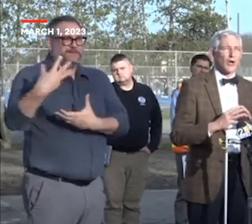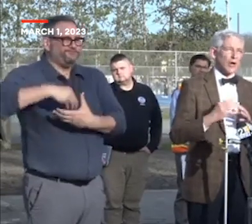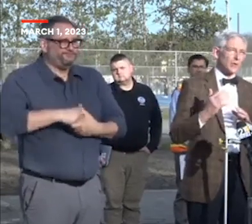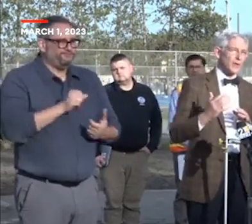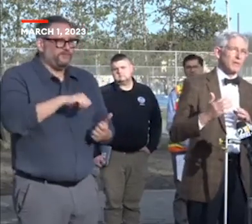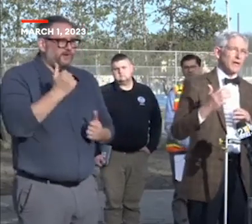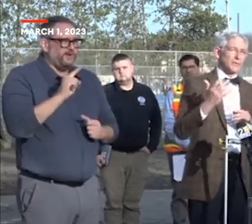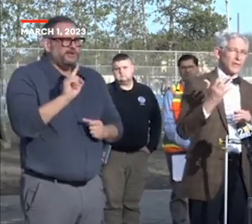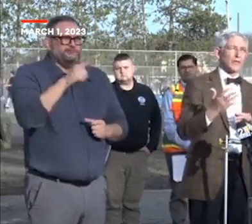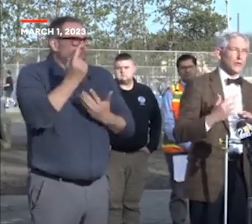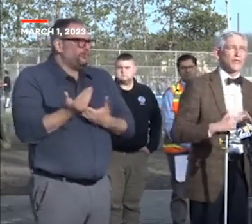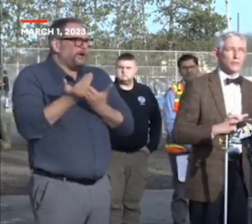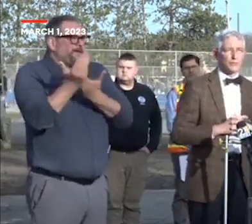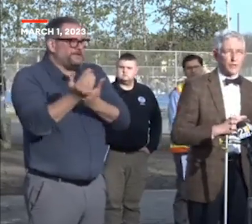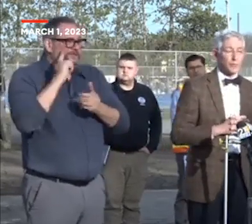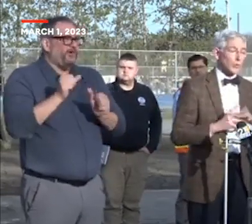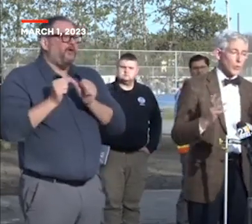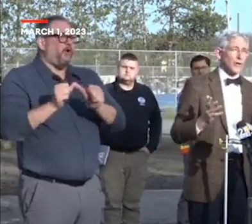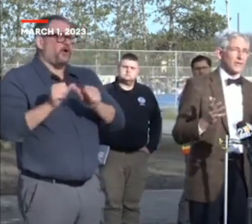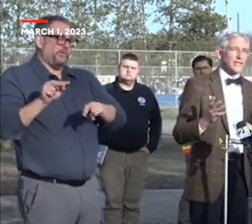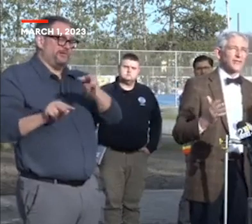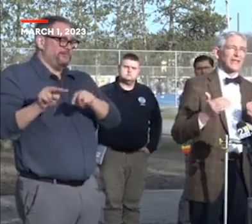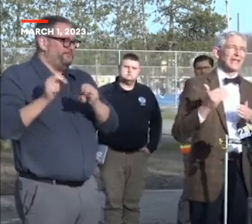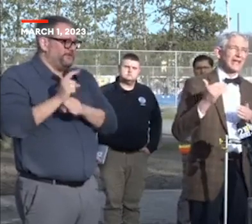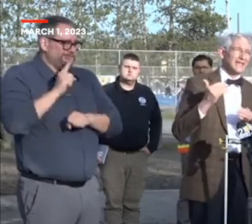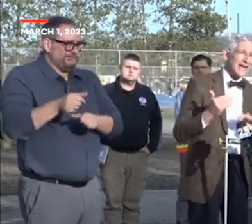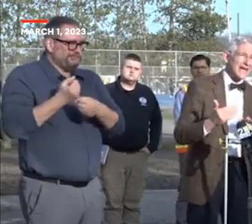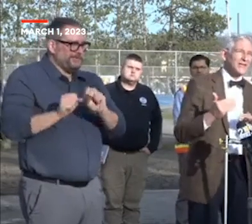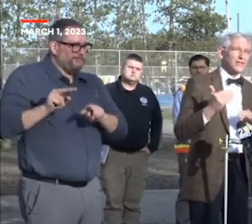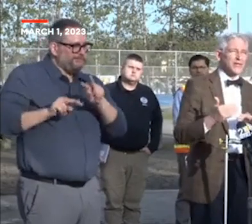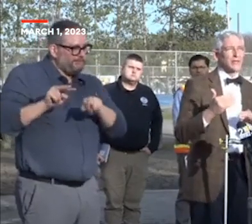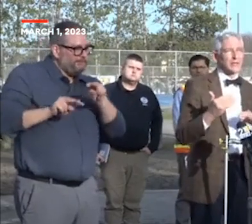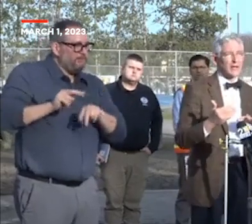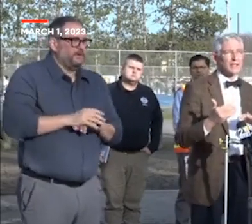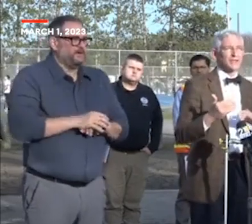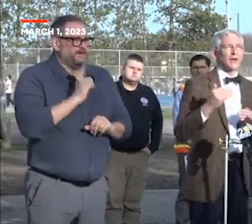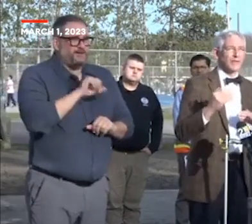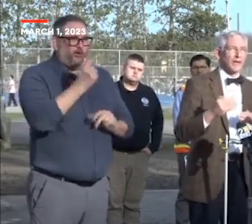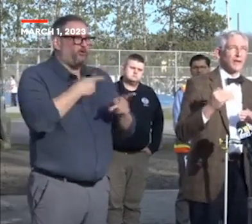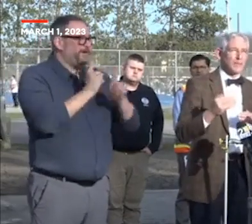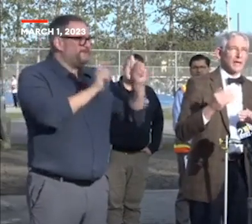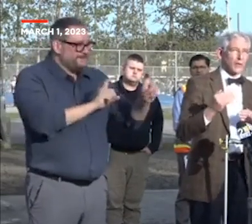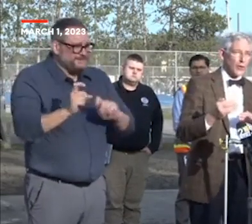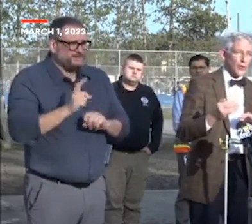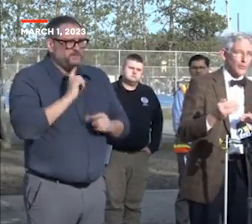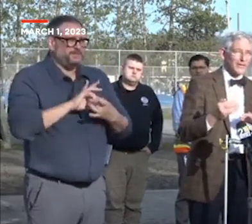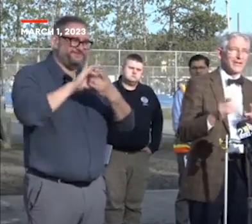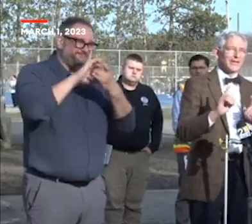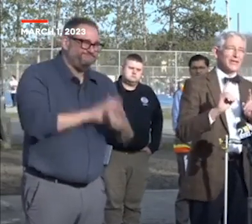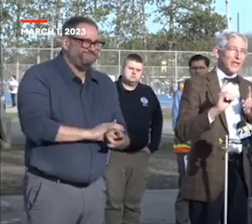for ongoing monitoring that could include blood work or other testing. And that is done in the context of their medical